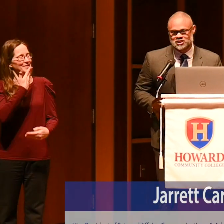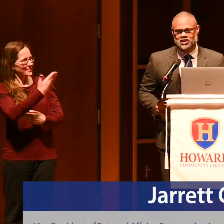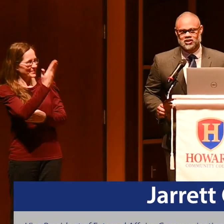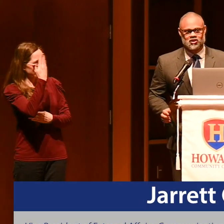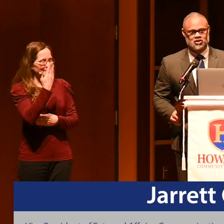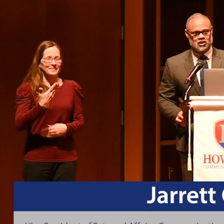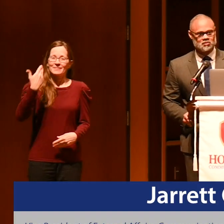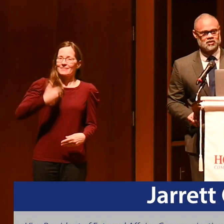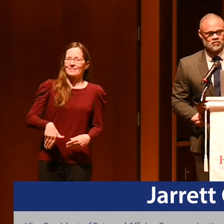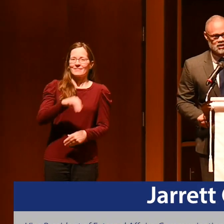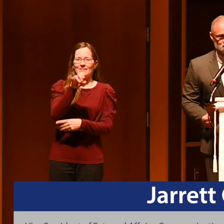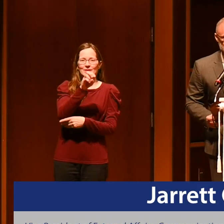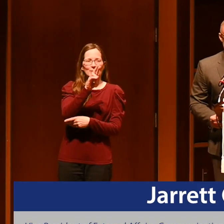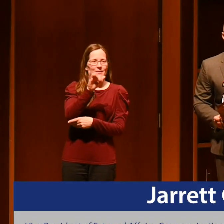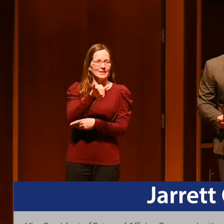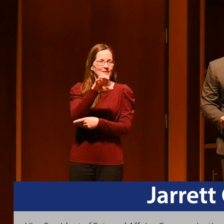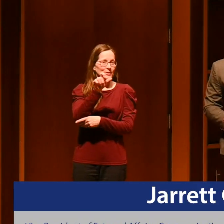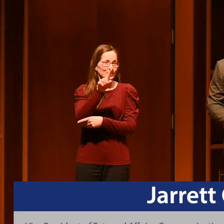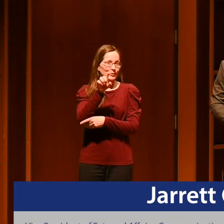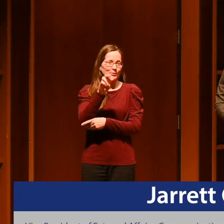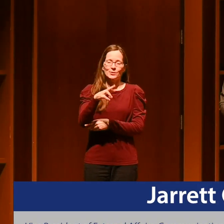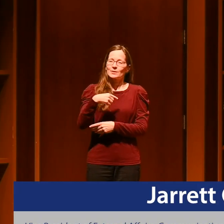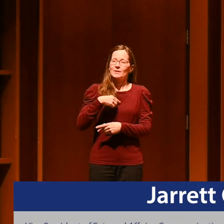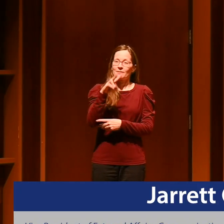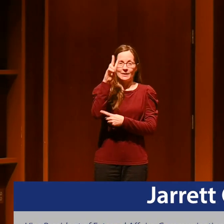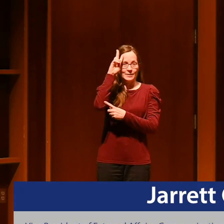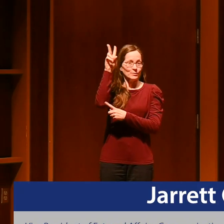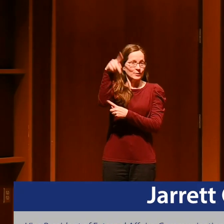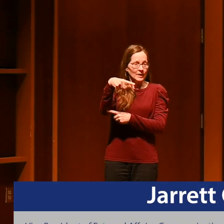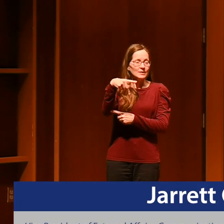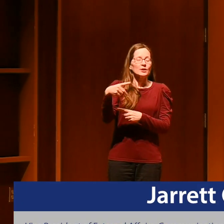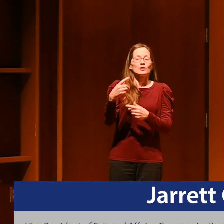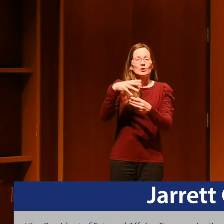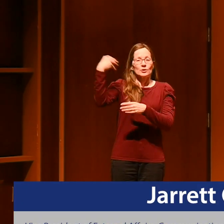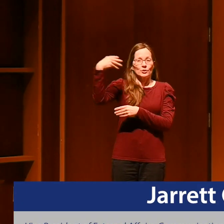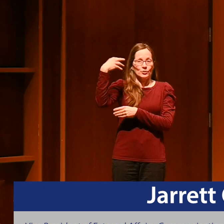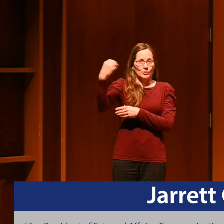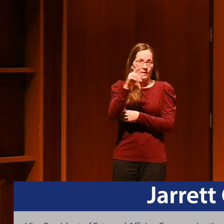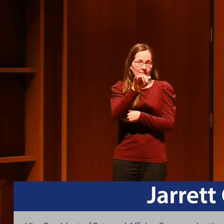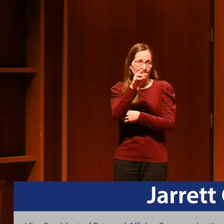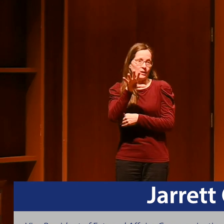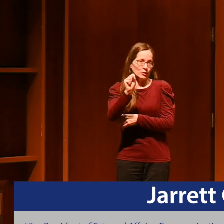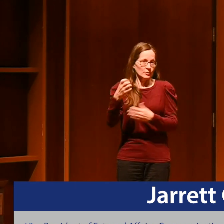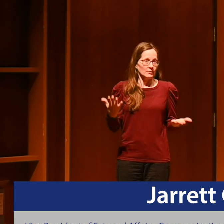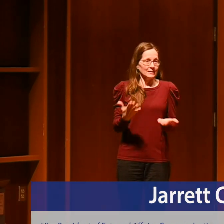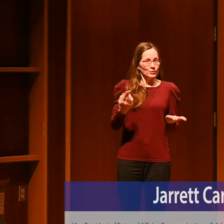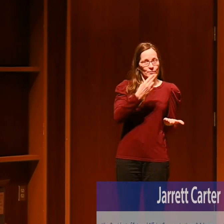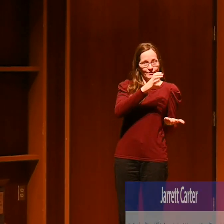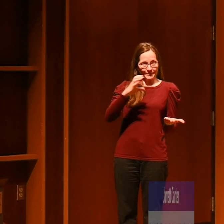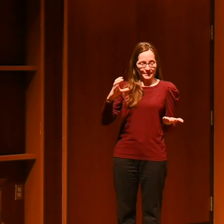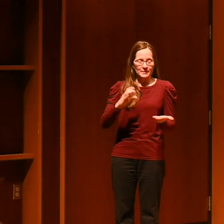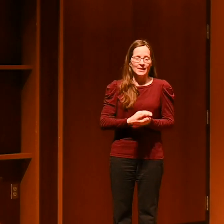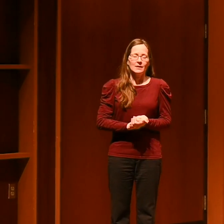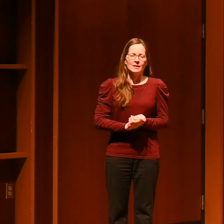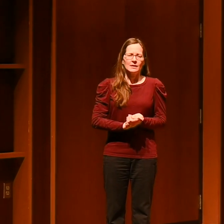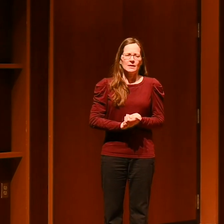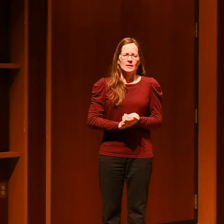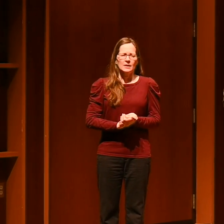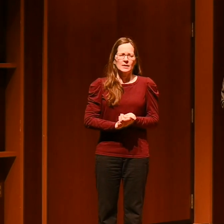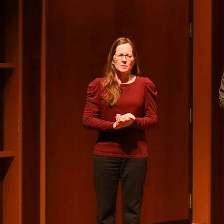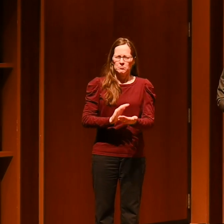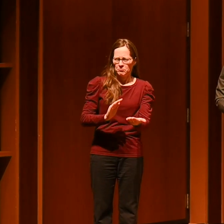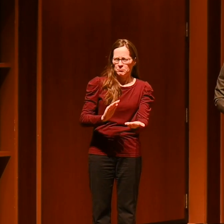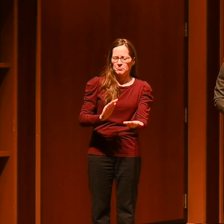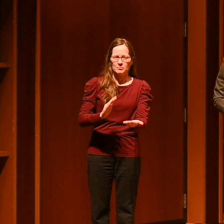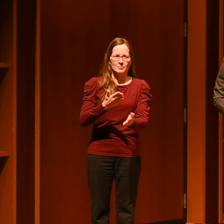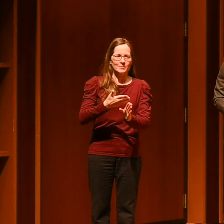My name is Jared Carter. I'm the Vice President of External Affairs, Communication, and Advancement here at Howard Community College. I think before we begin, I had to